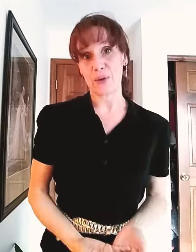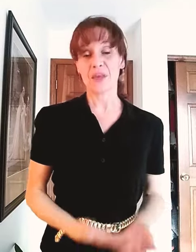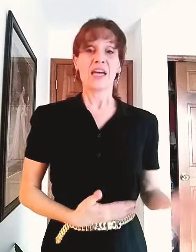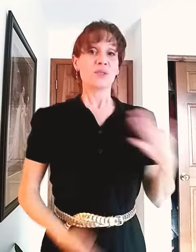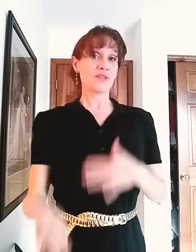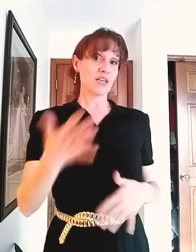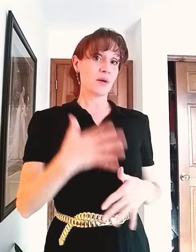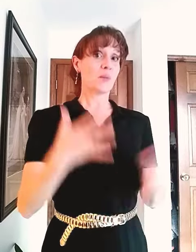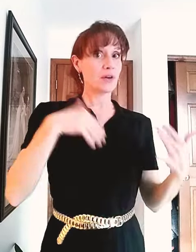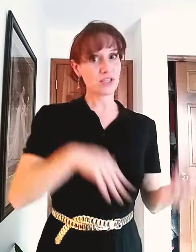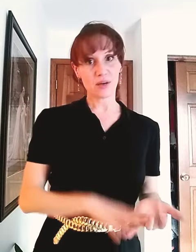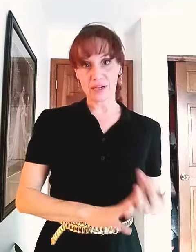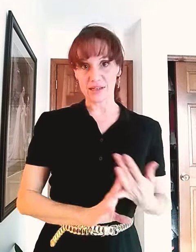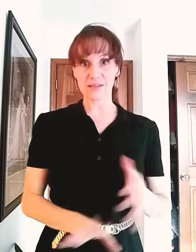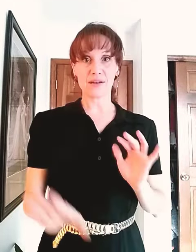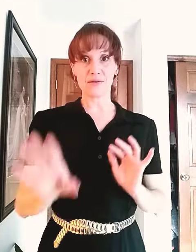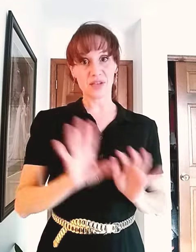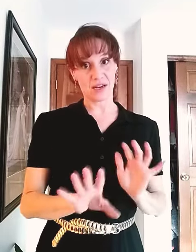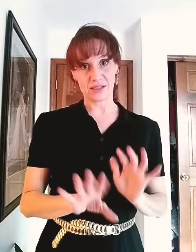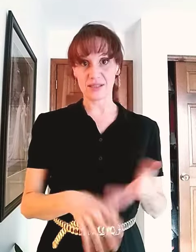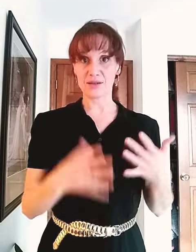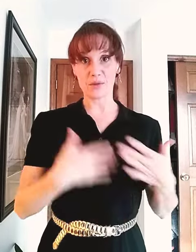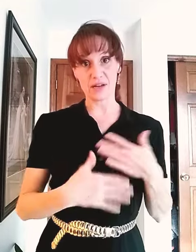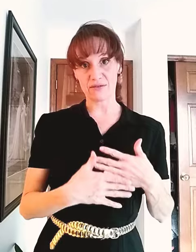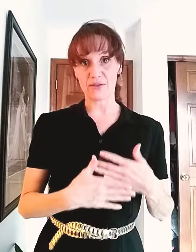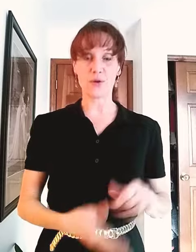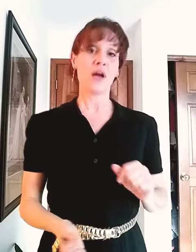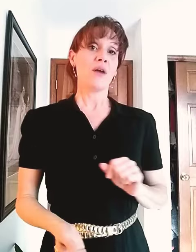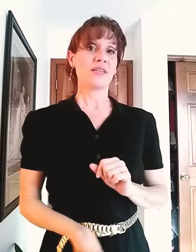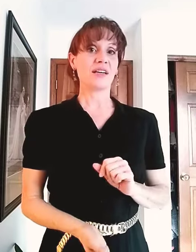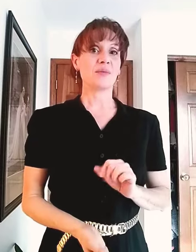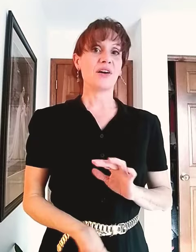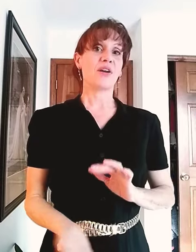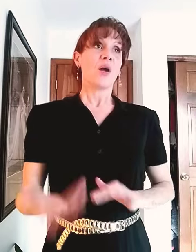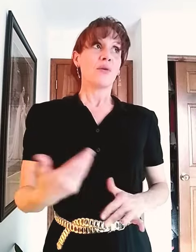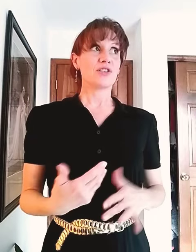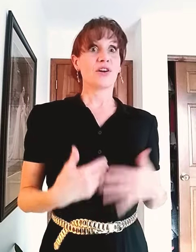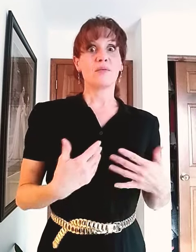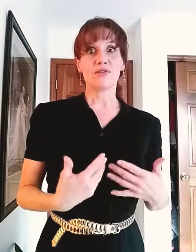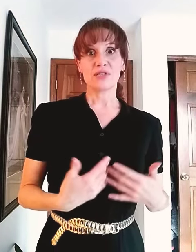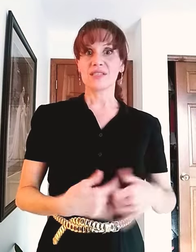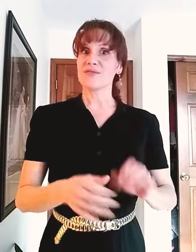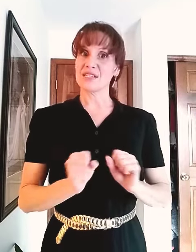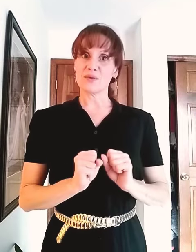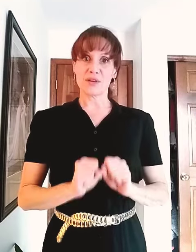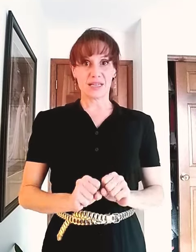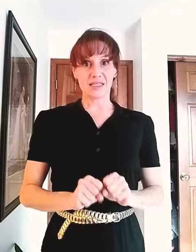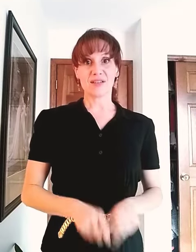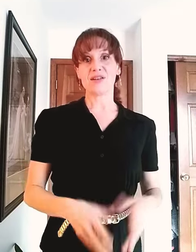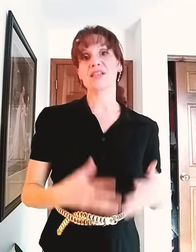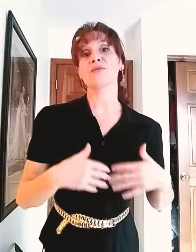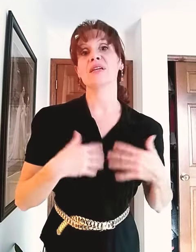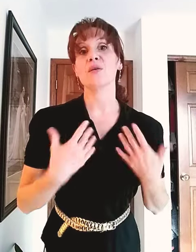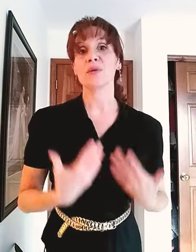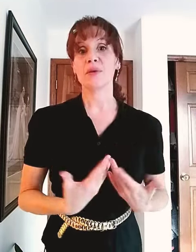So, we've talked about purging our bodies of toxins that are blocking flow. We talked about purging our emotions of things that were unnecessary so we can open up our